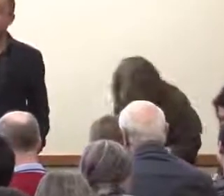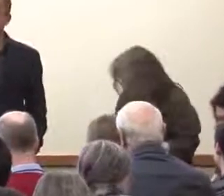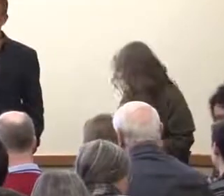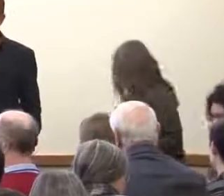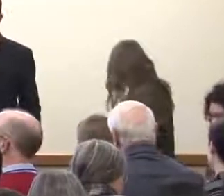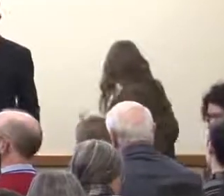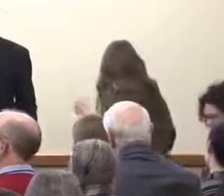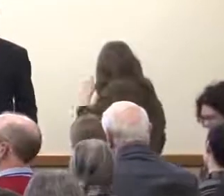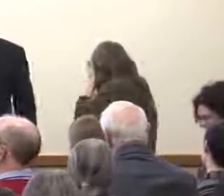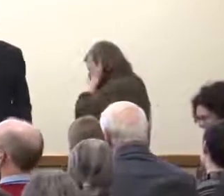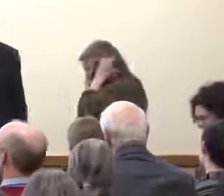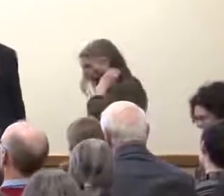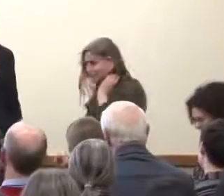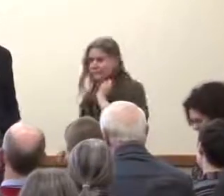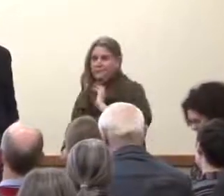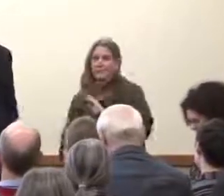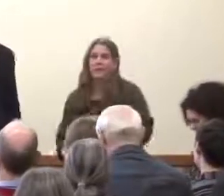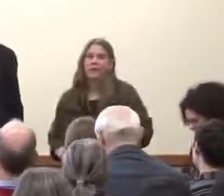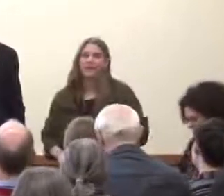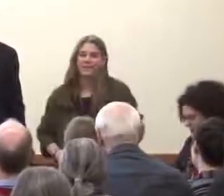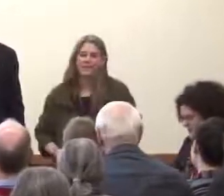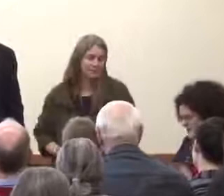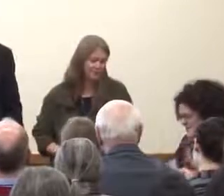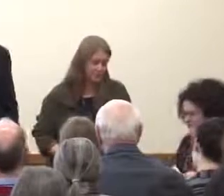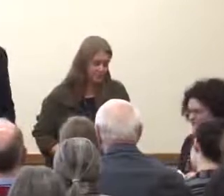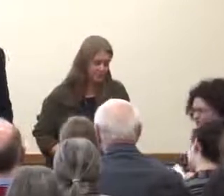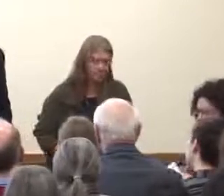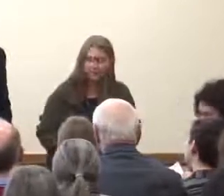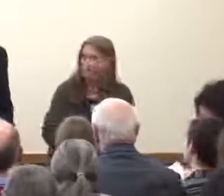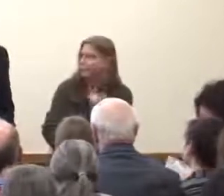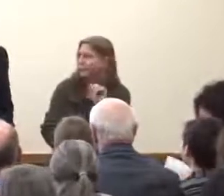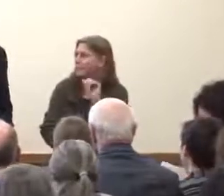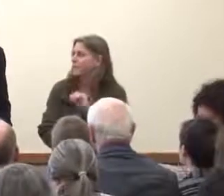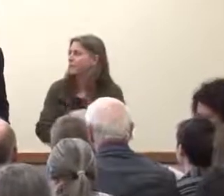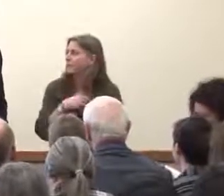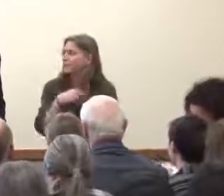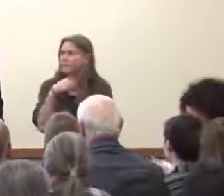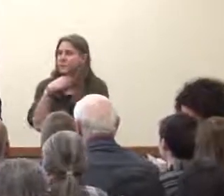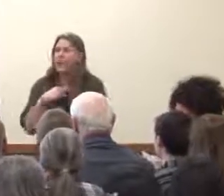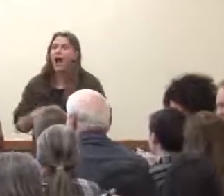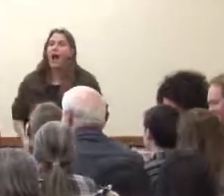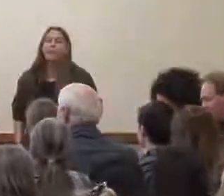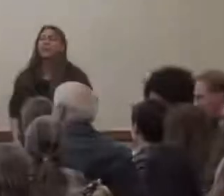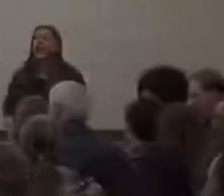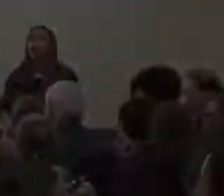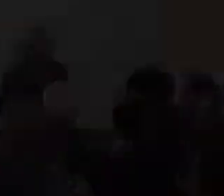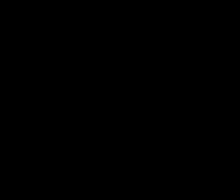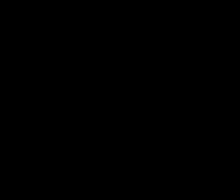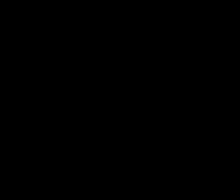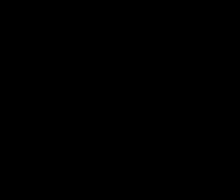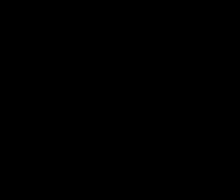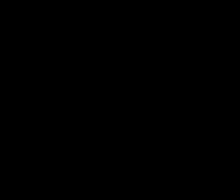Thank you, everybody, for coming. This has been a wonderful event. And enjoy the rest of the LSA. Thank you.